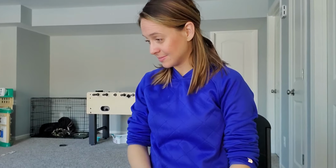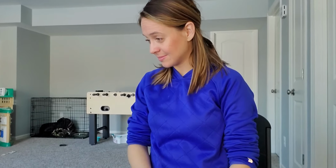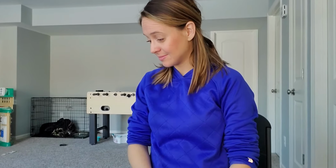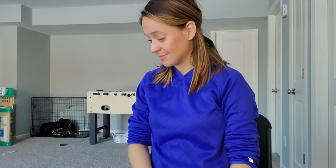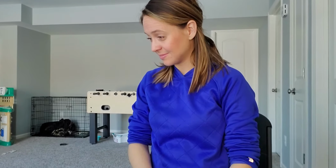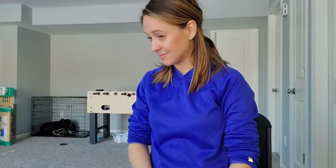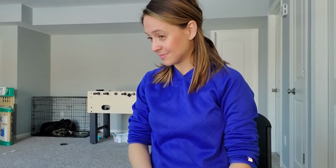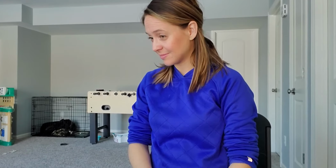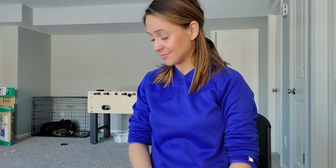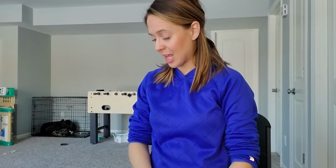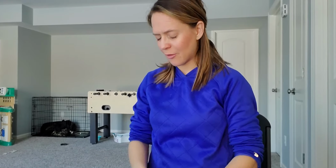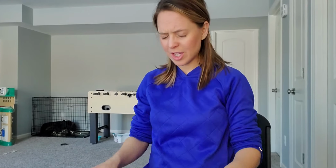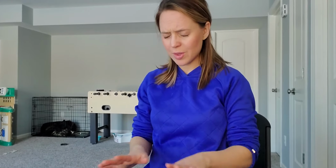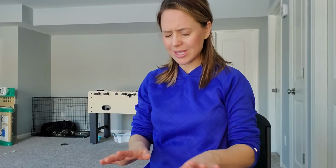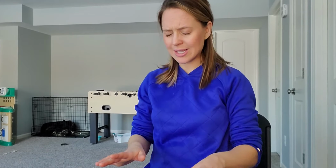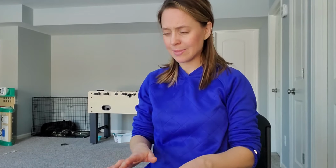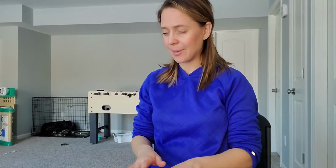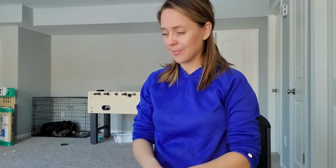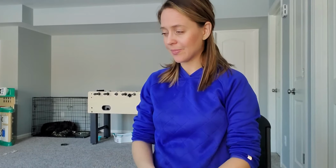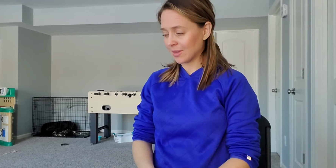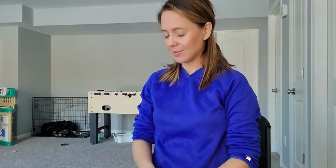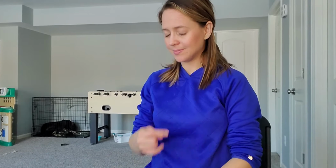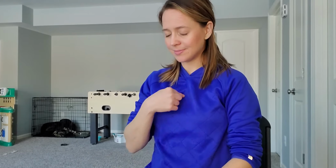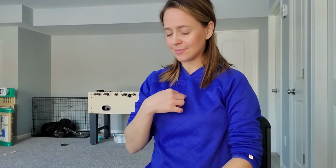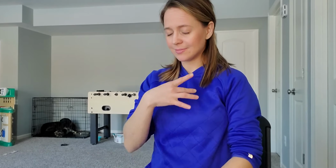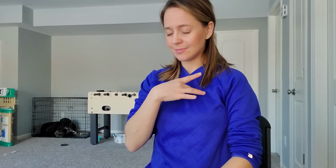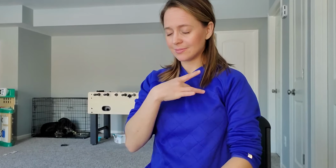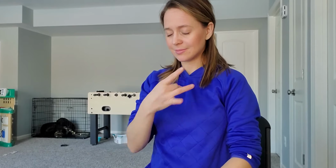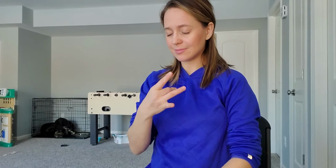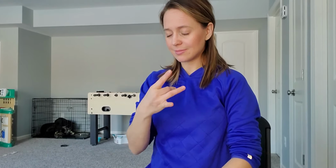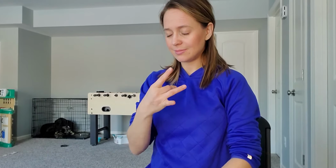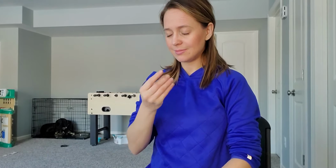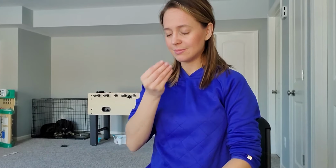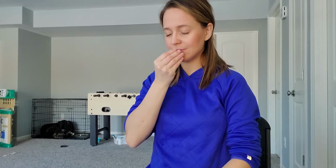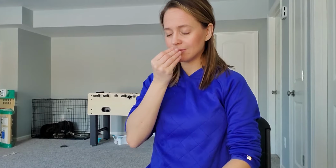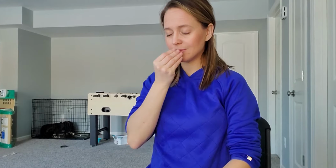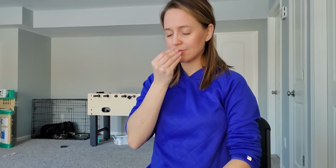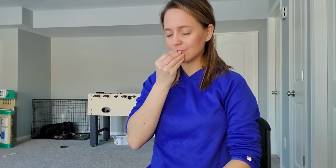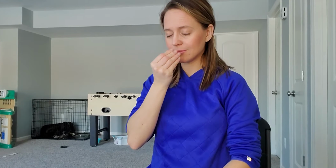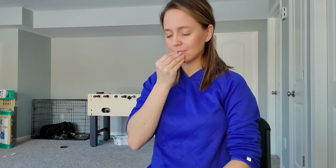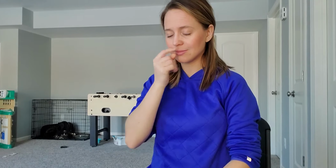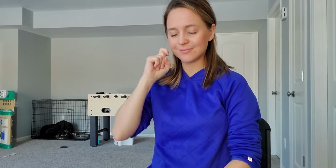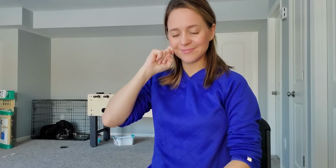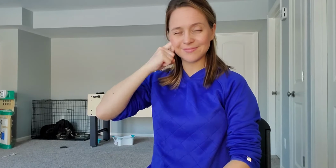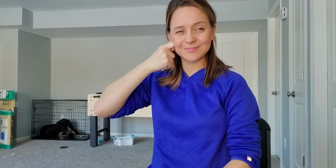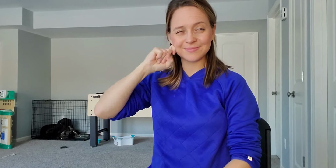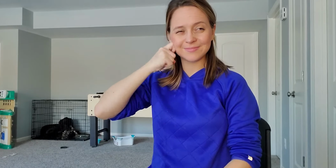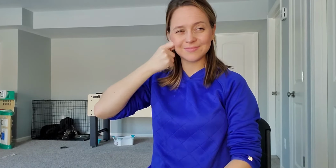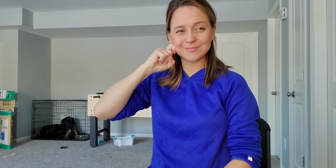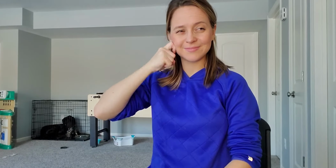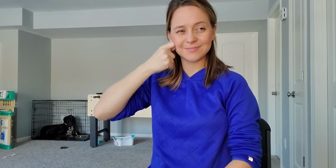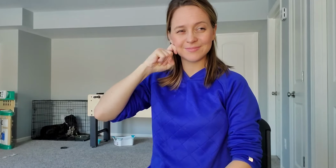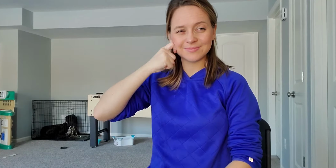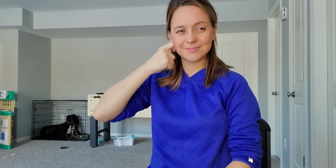Yes. Yes. Everyone can do it at the exact same time. I like to eat.